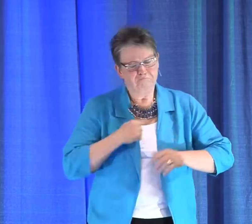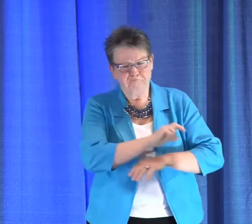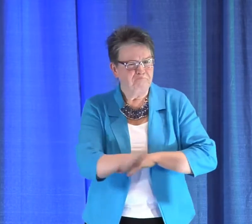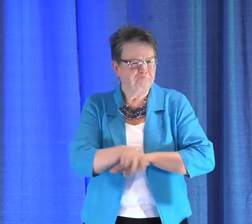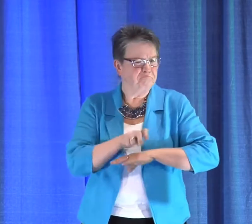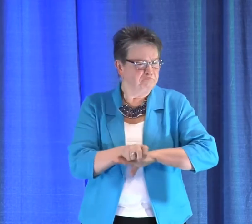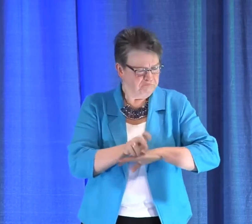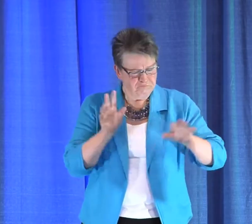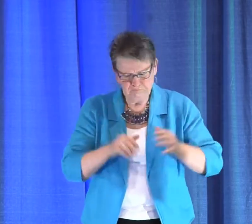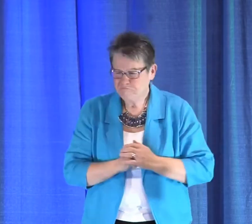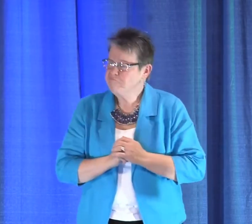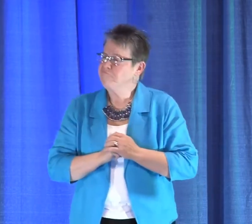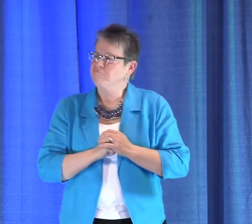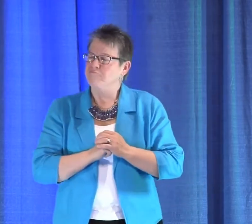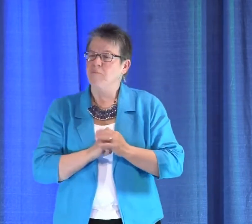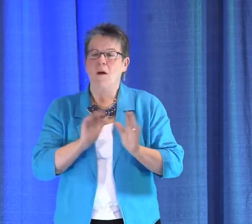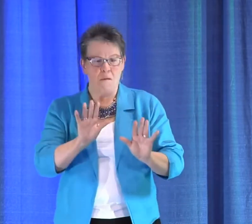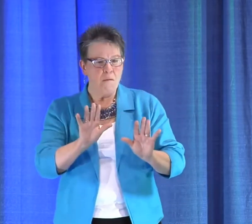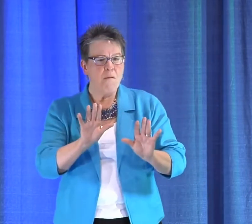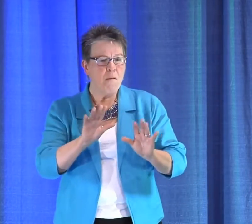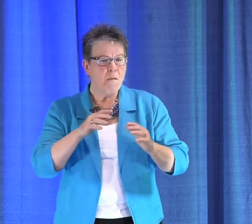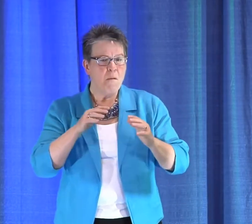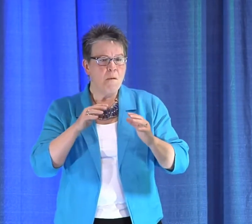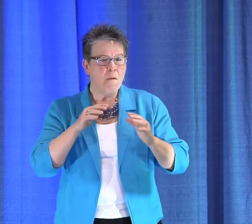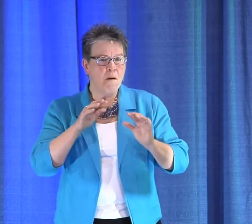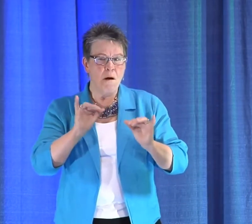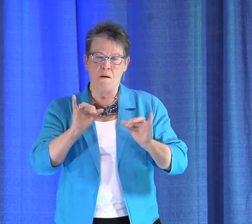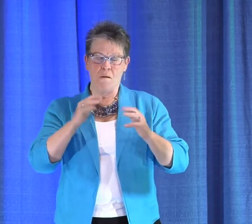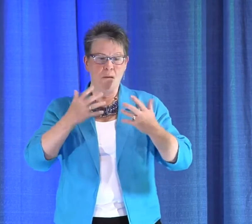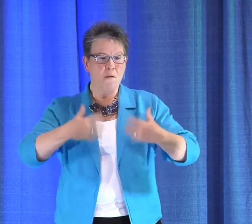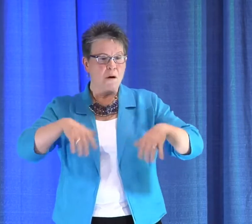In court situations, they tend to use interpreting teams.